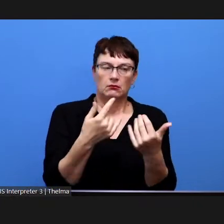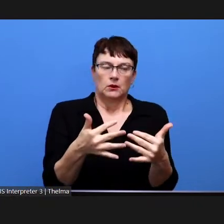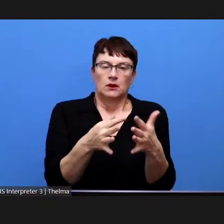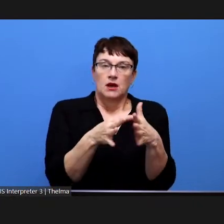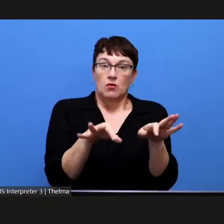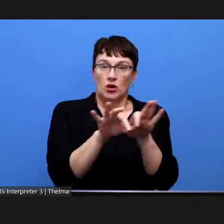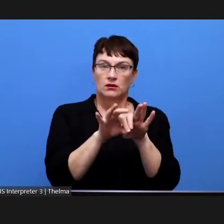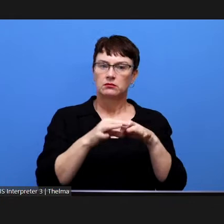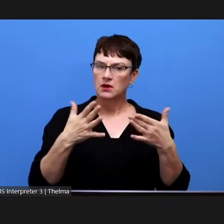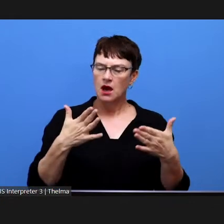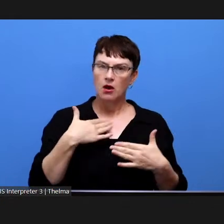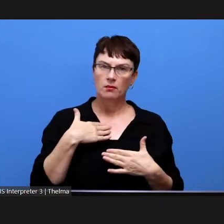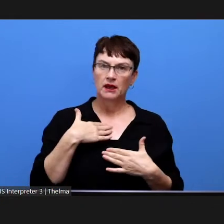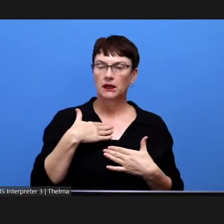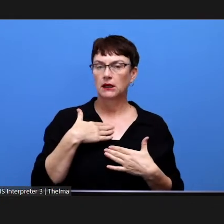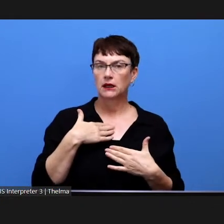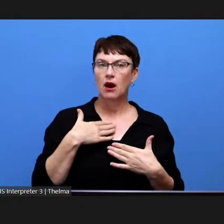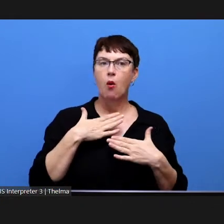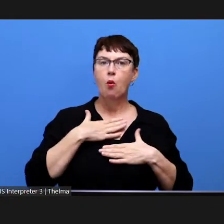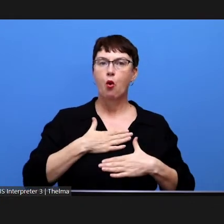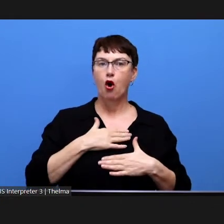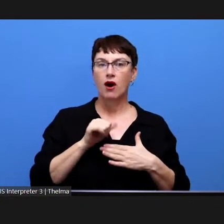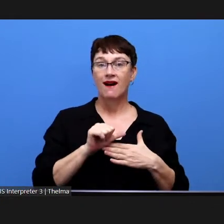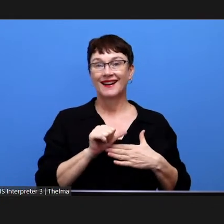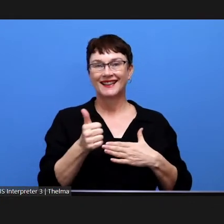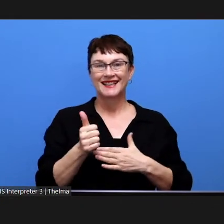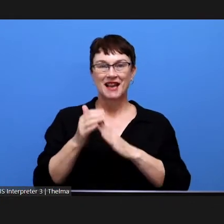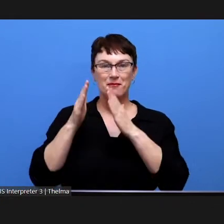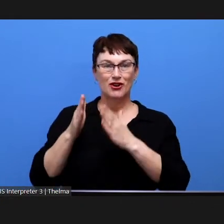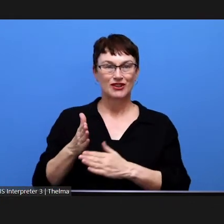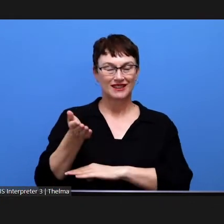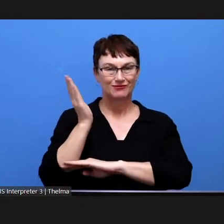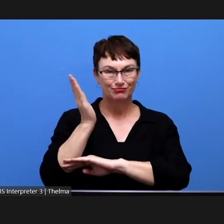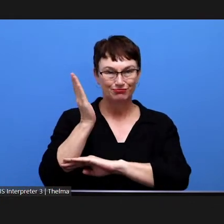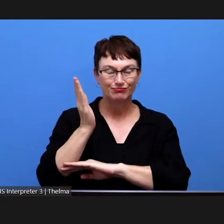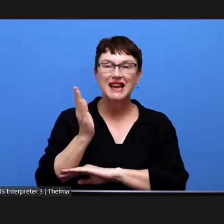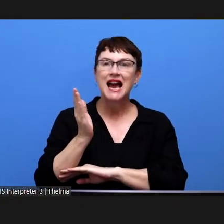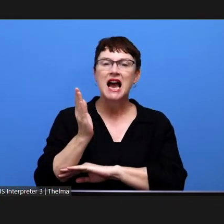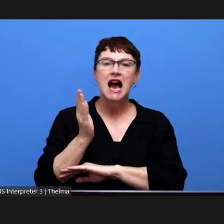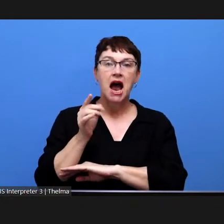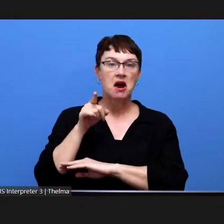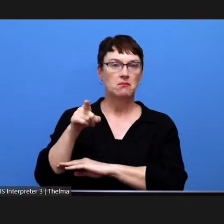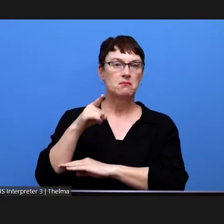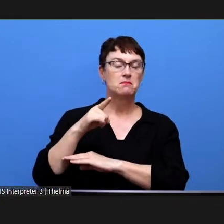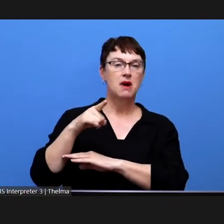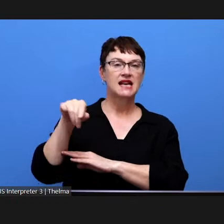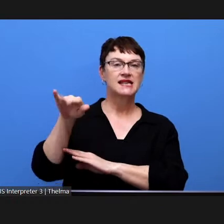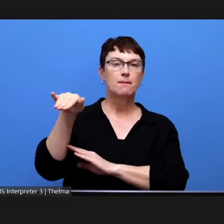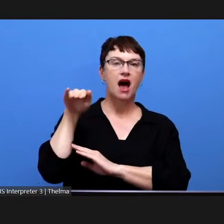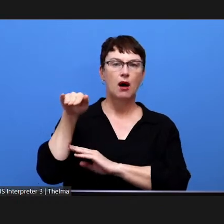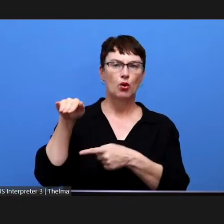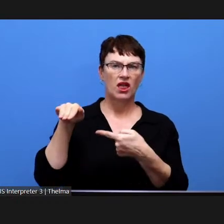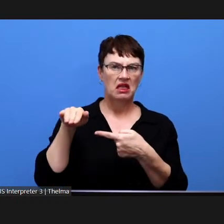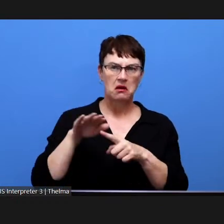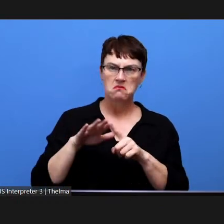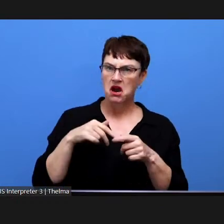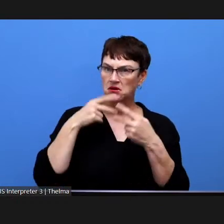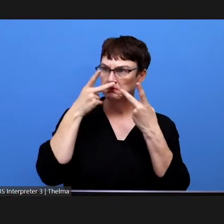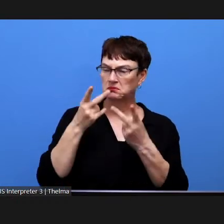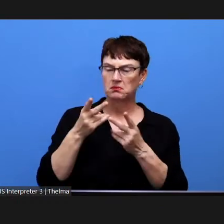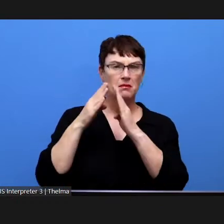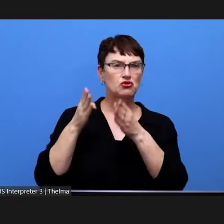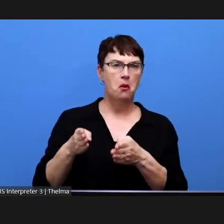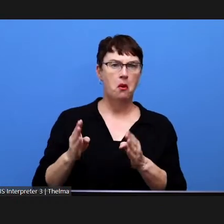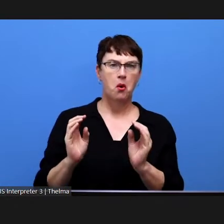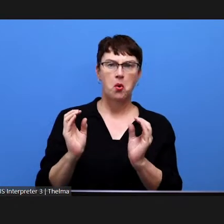not here, but we have Esther Mururi, who is the founder of Gold Ribbon Initiative, a